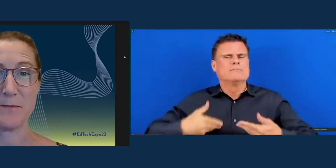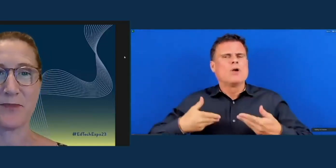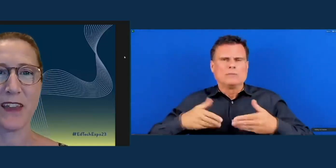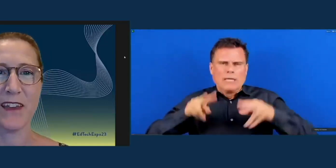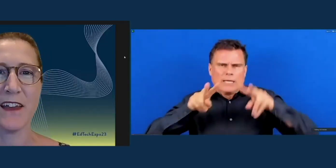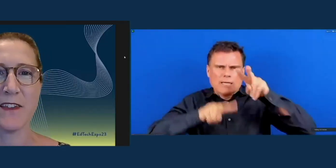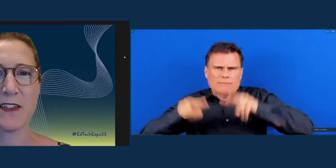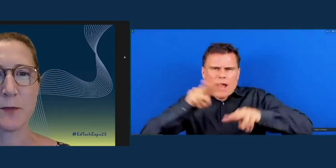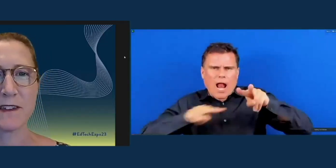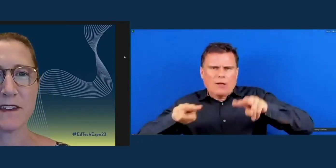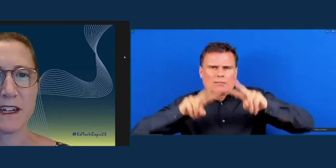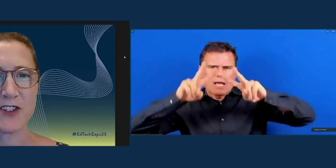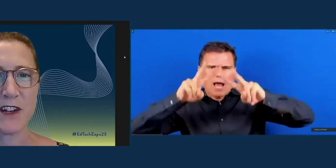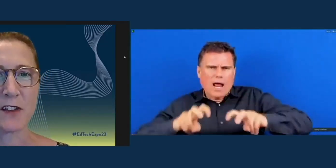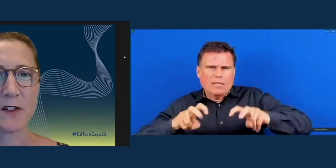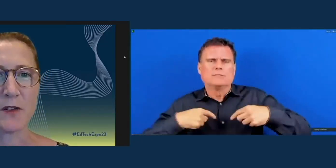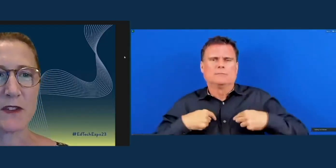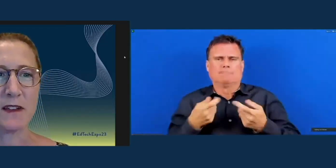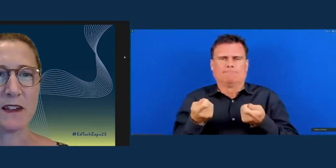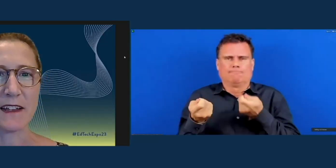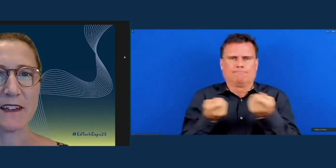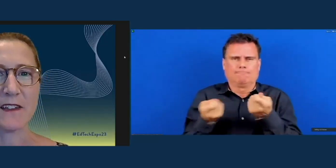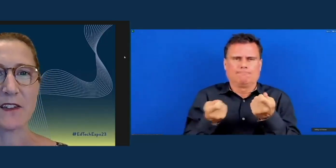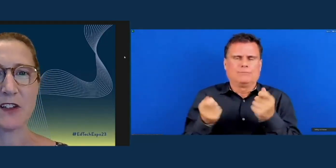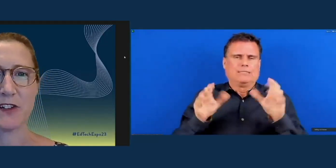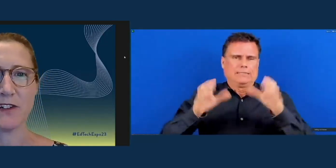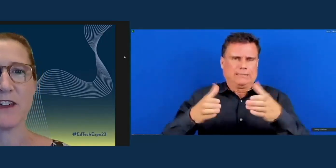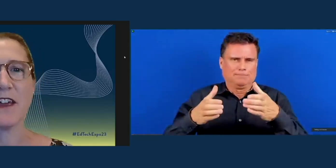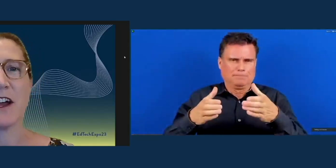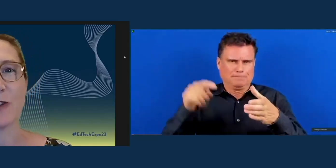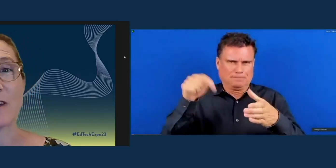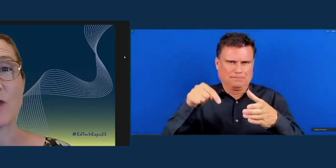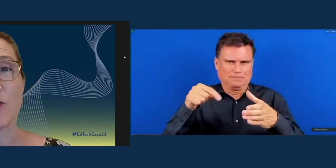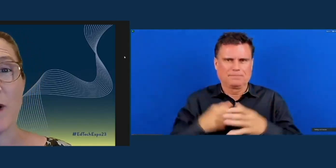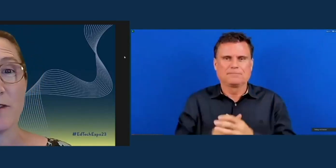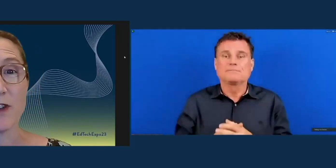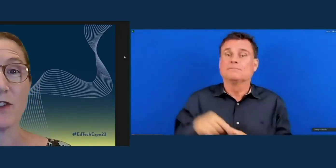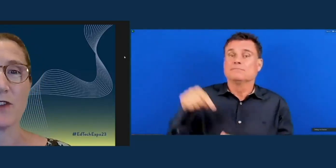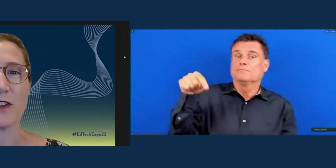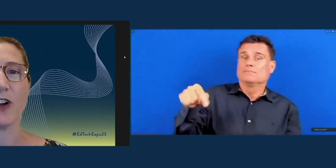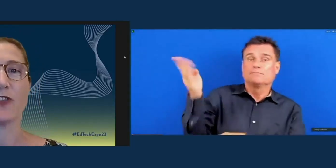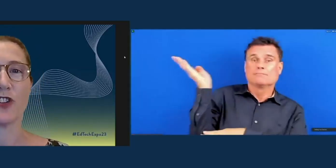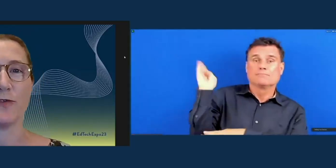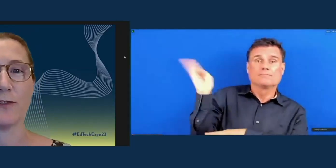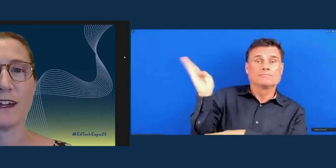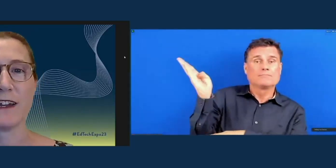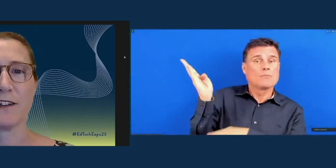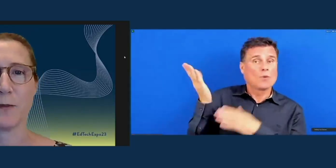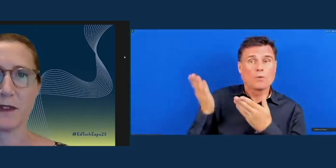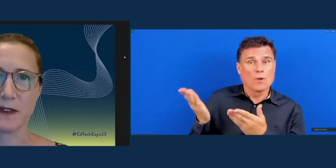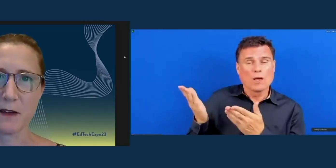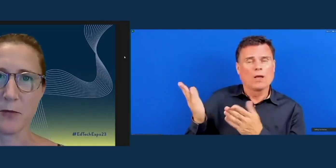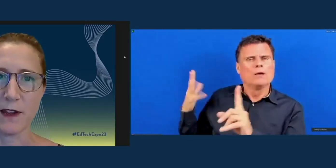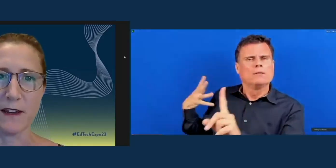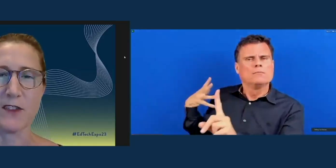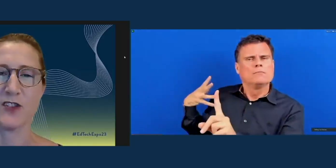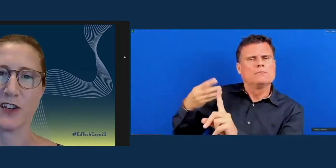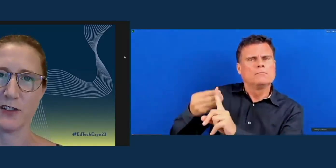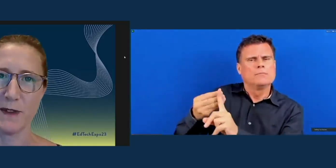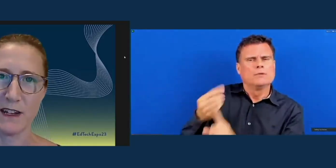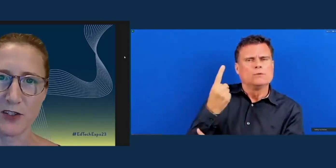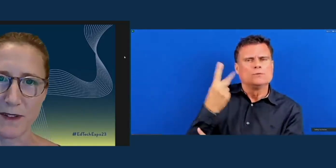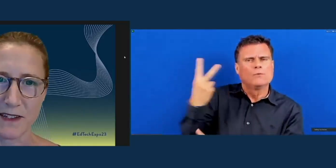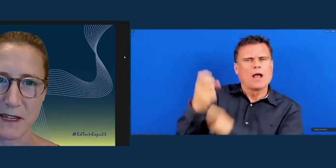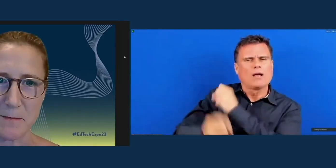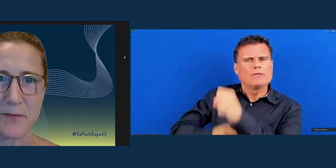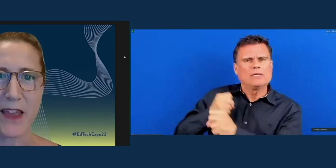Management Team. This presentation includes lessons learned across 12 years of All Children Reading from the standpoint of the